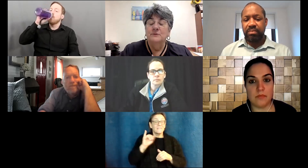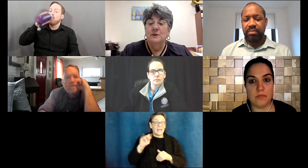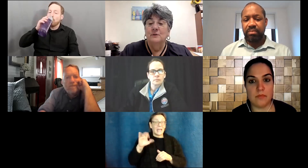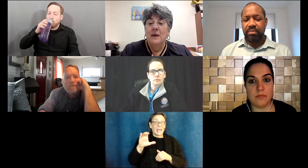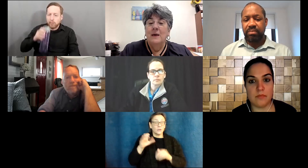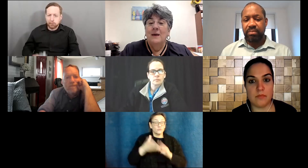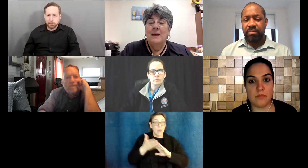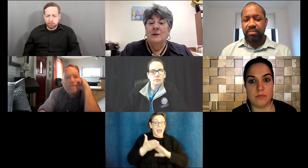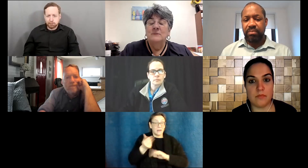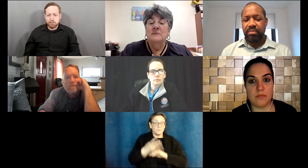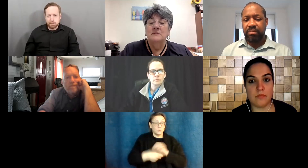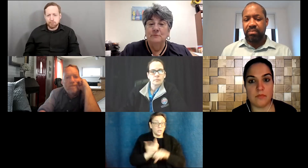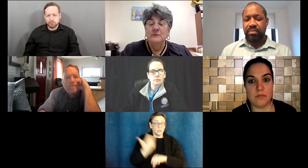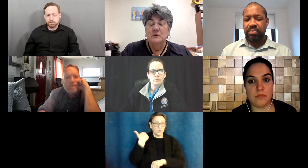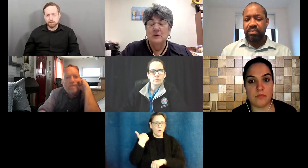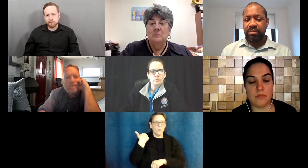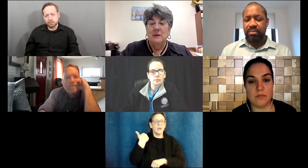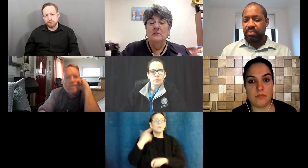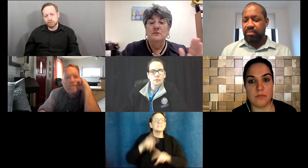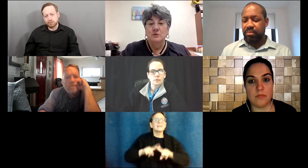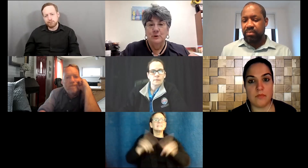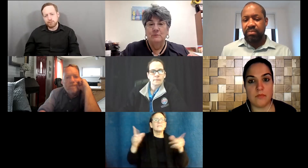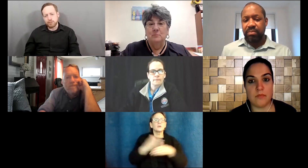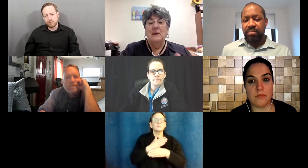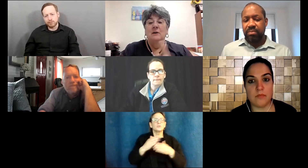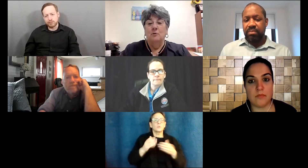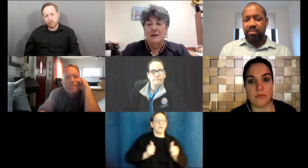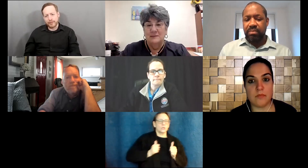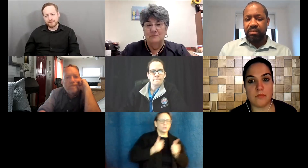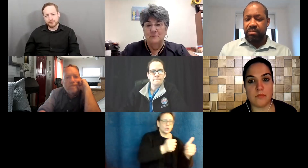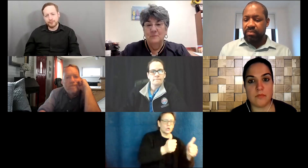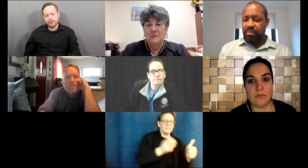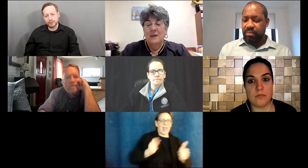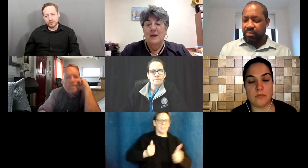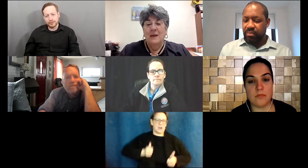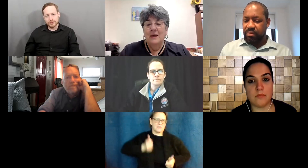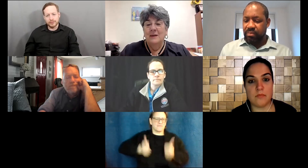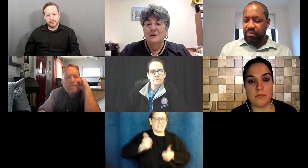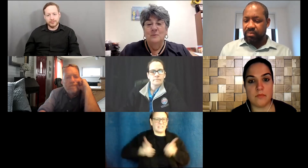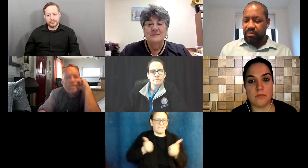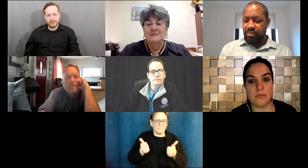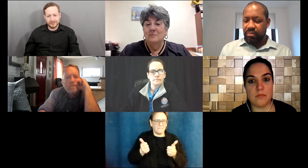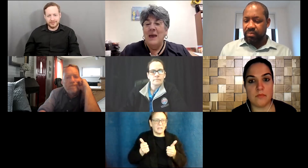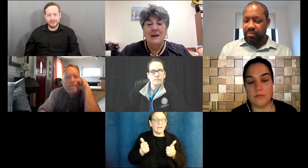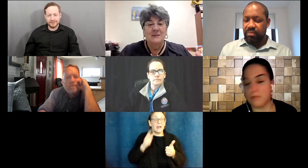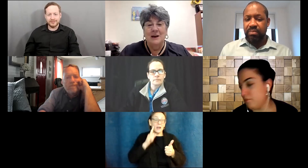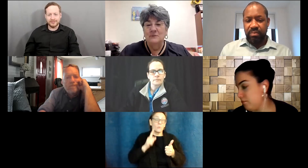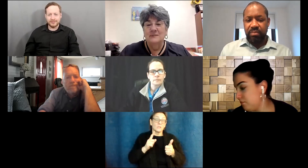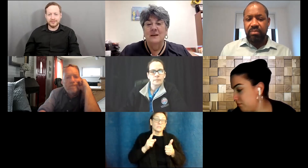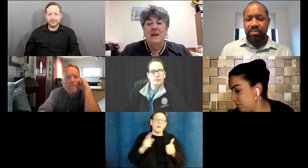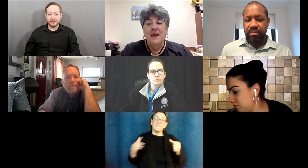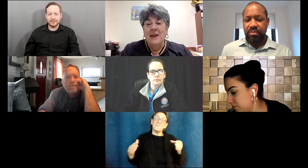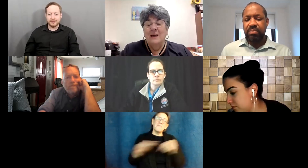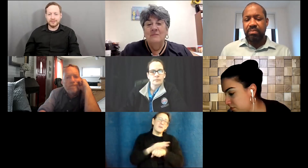few years ago. And it was the difference between being assertive and being aggressive. And it was packed